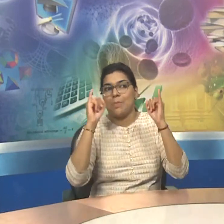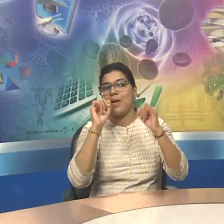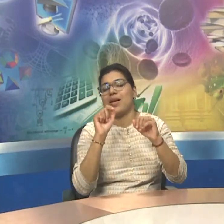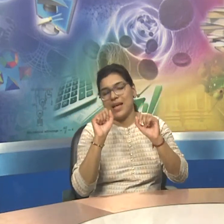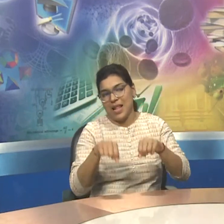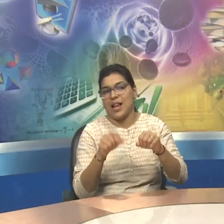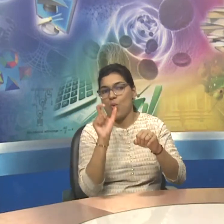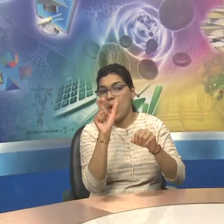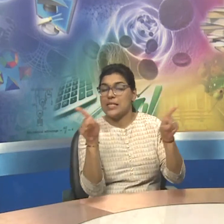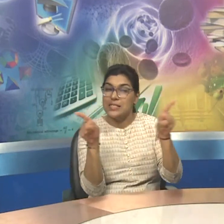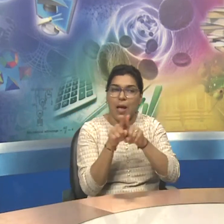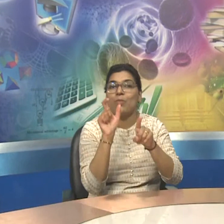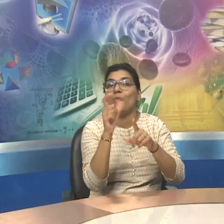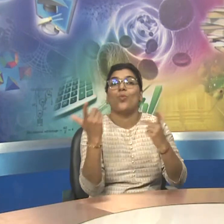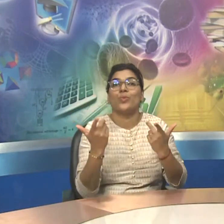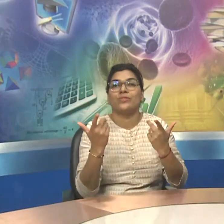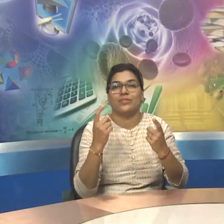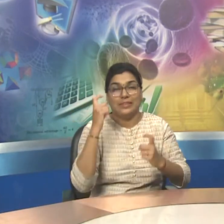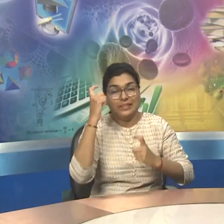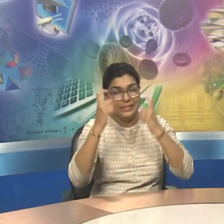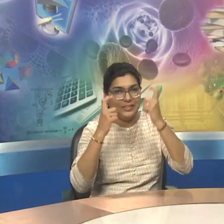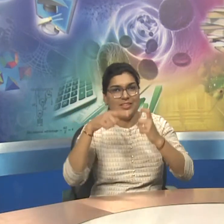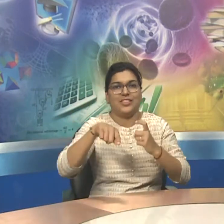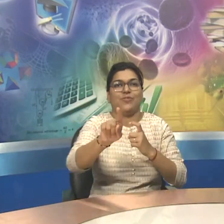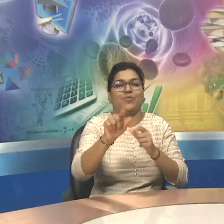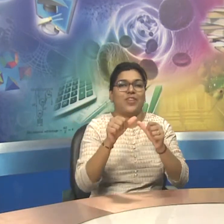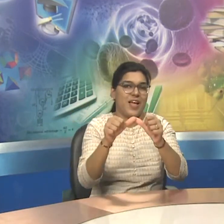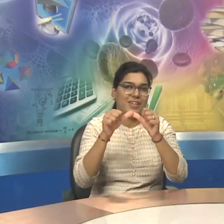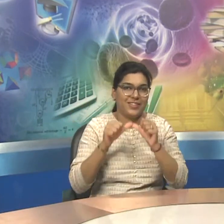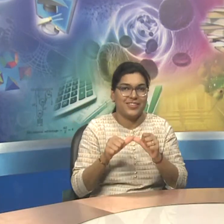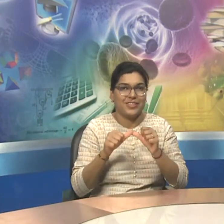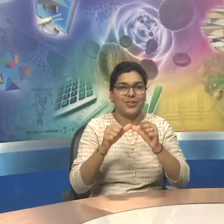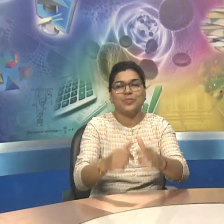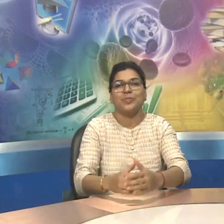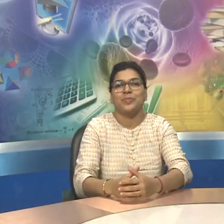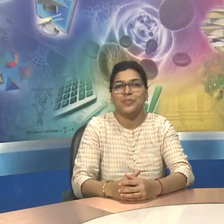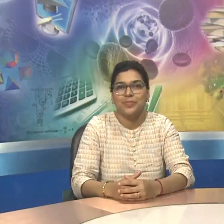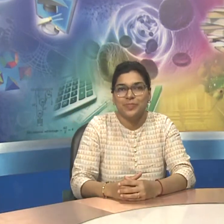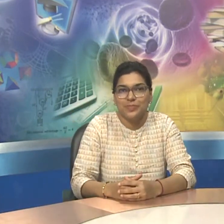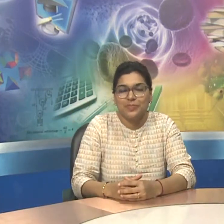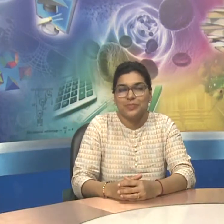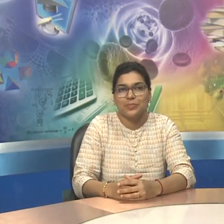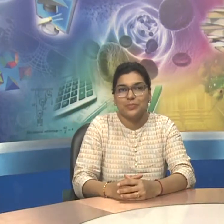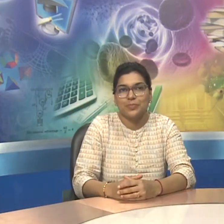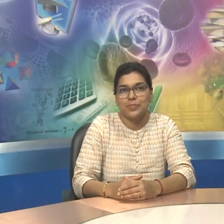Please choose your answer in the blue format and write it in the blank.